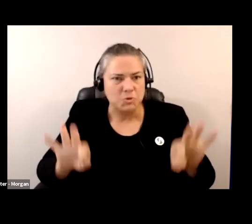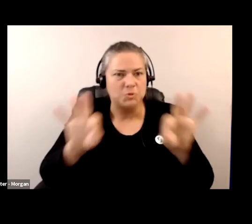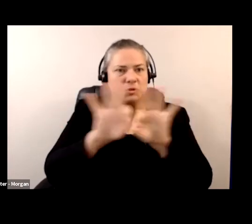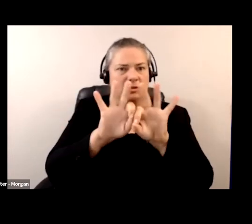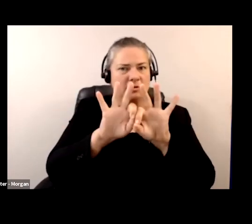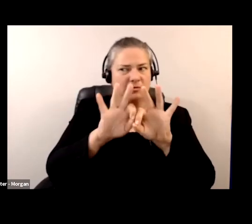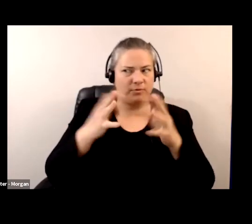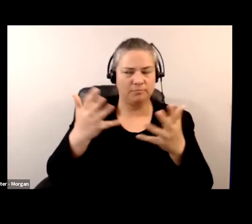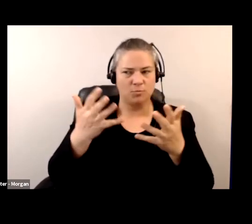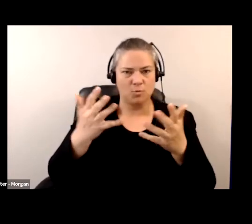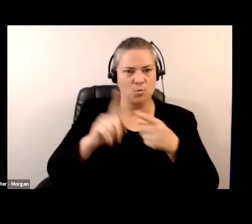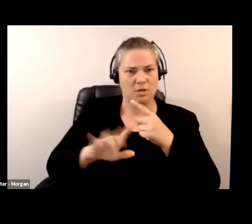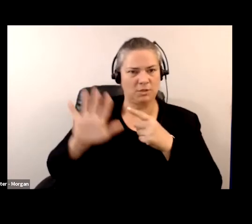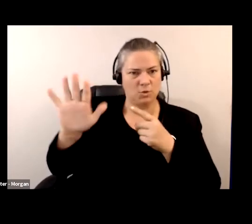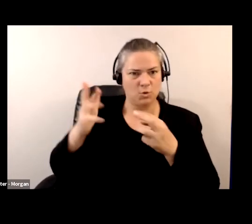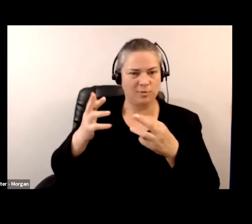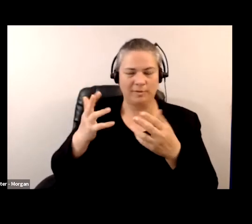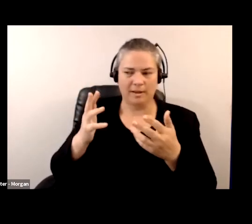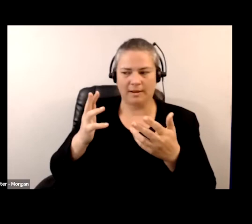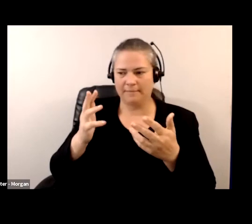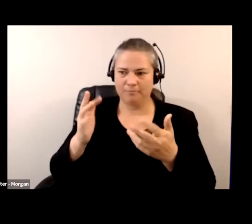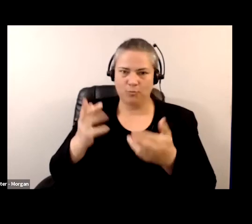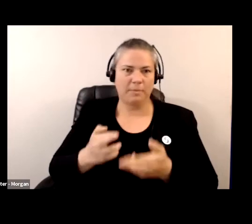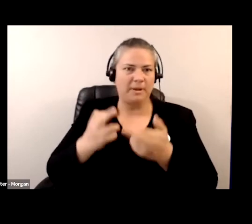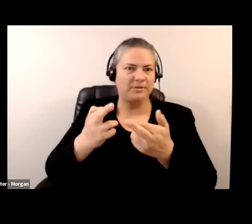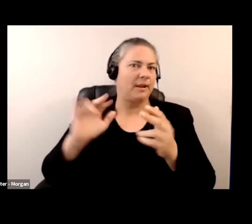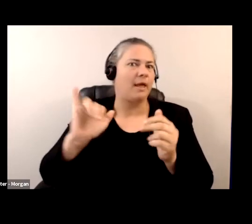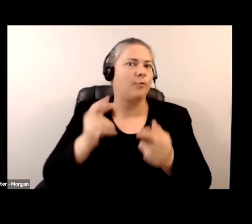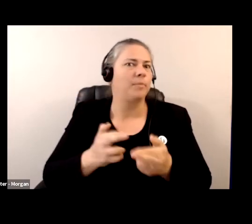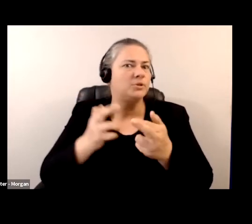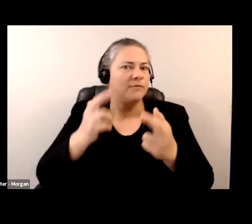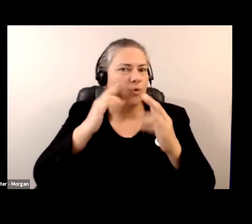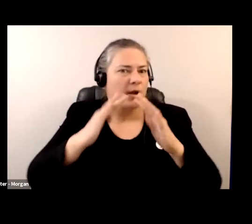some of the particular recommendations, like our recommendation on diversity.